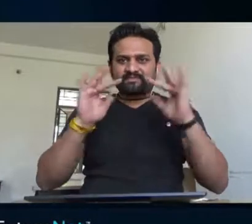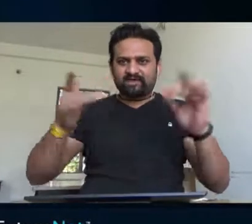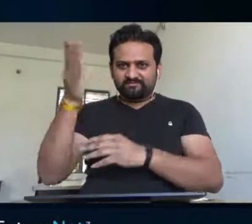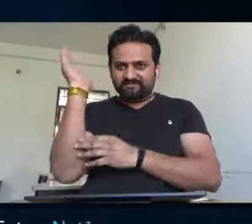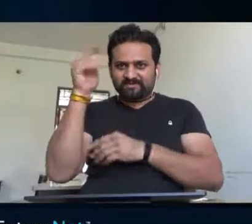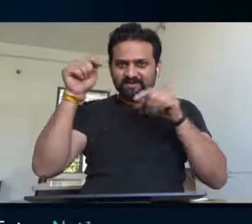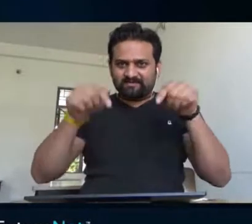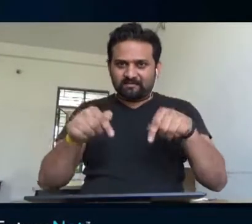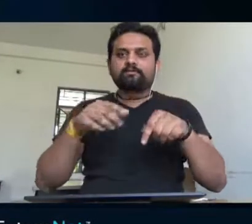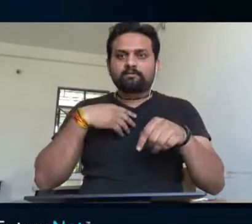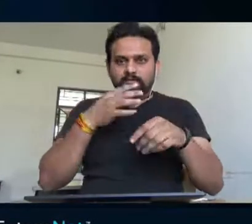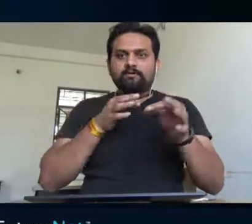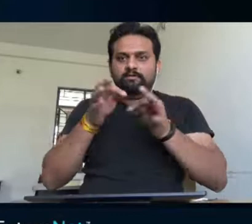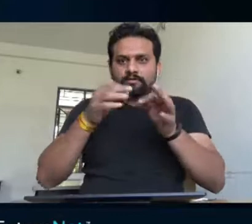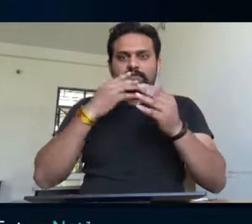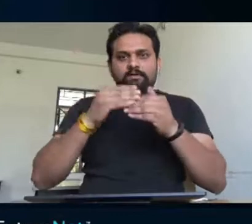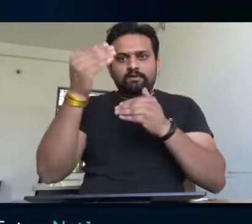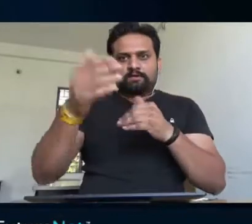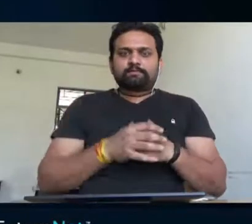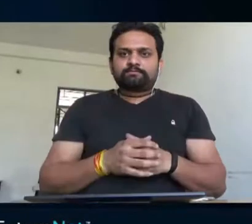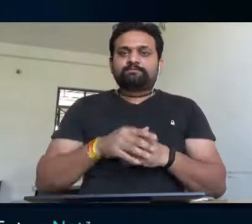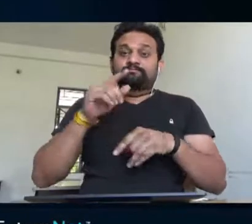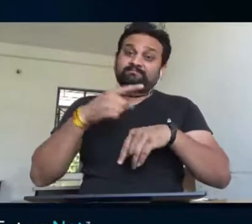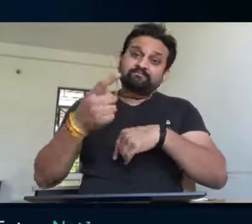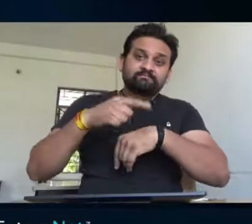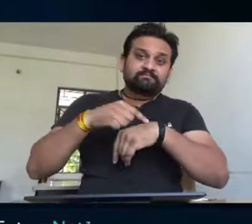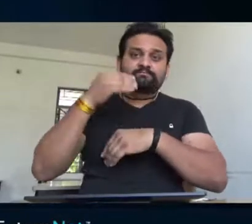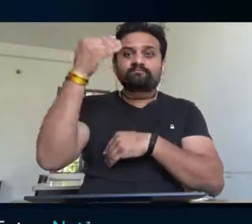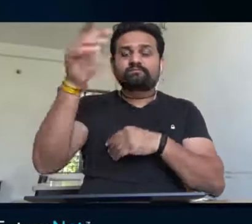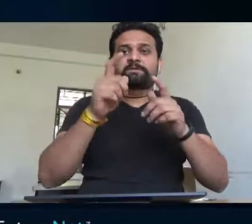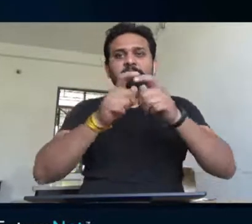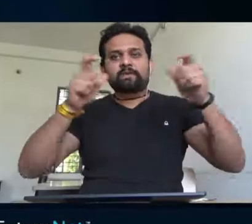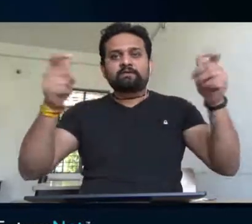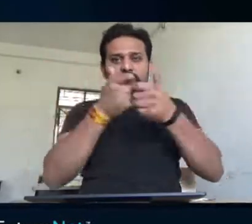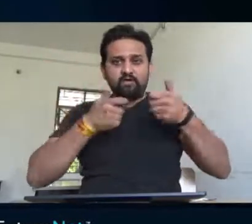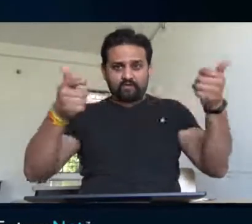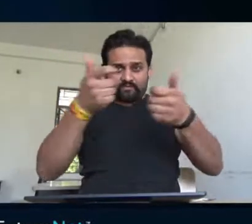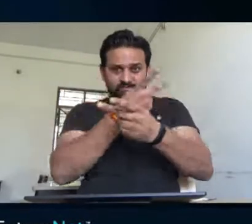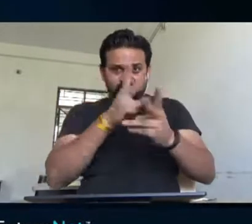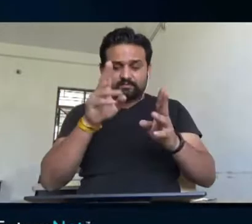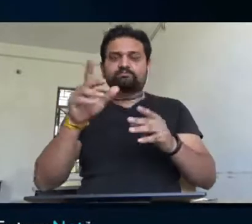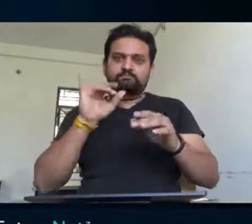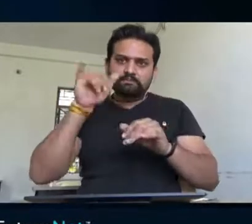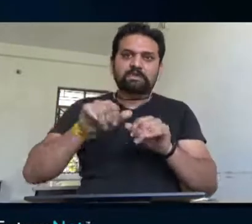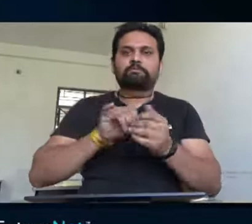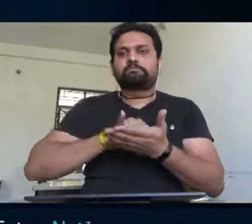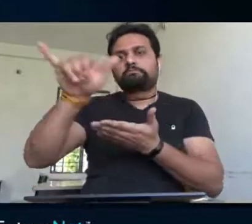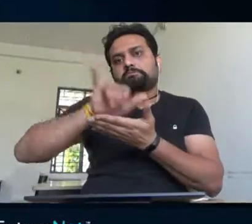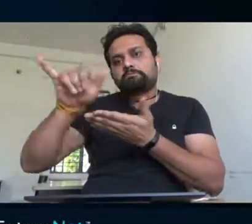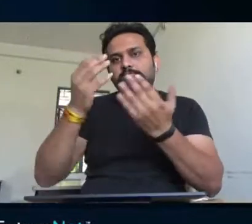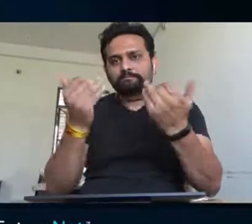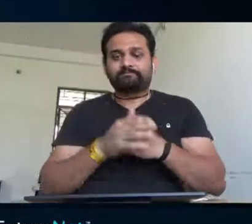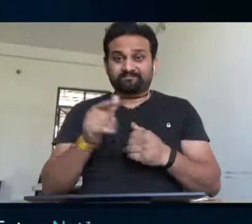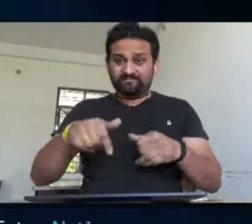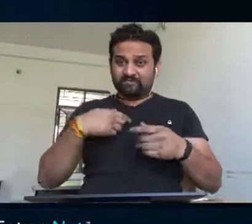webinar today about that. And when you have the chance to go to big conventions, do that. Because we have now in